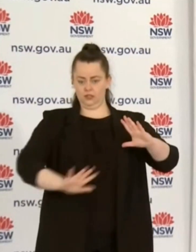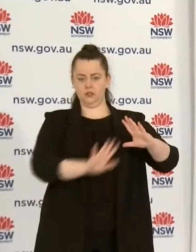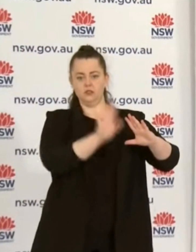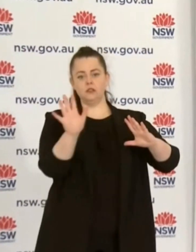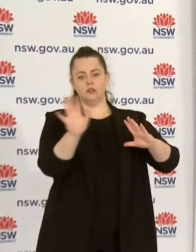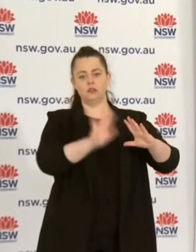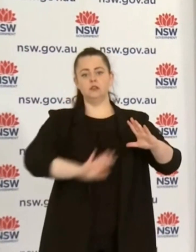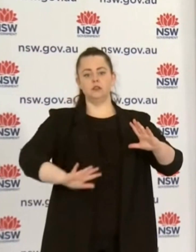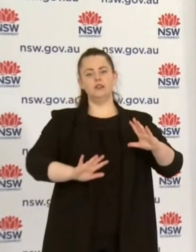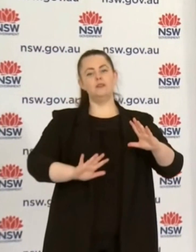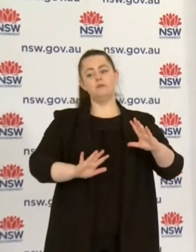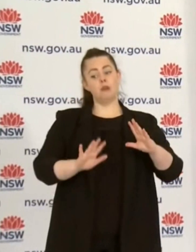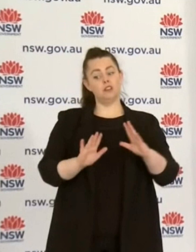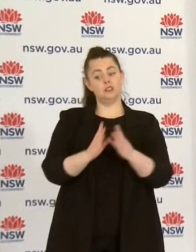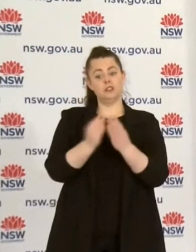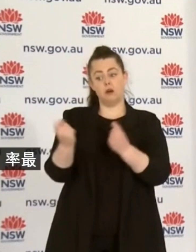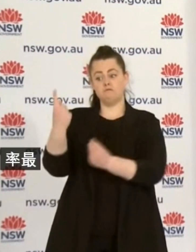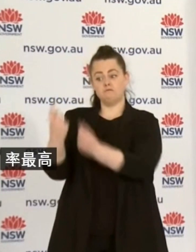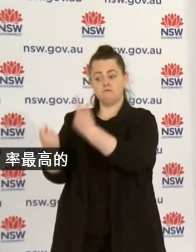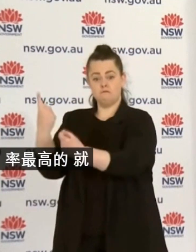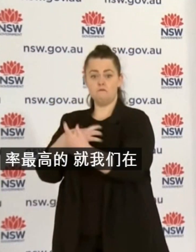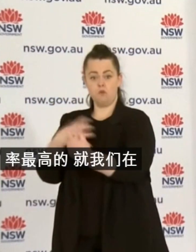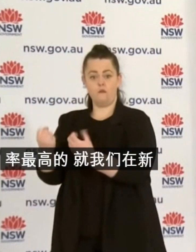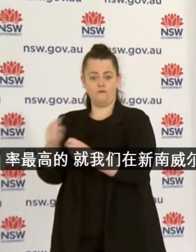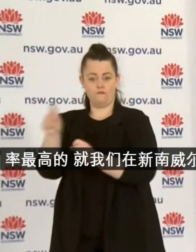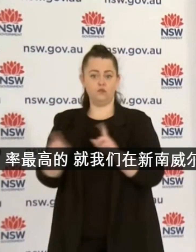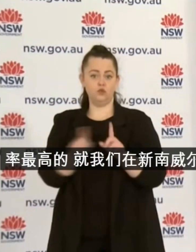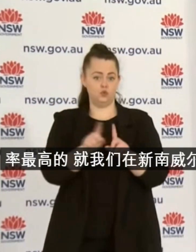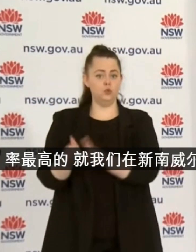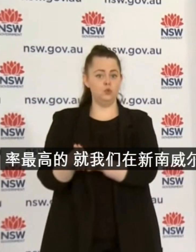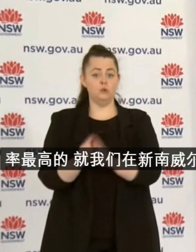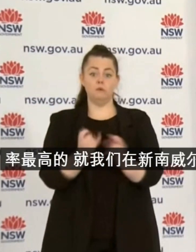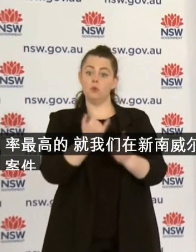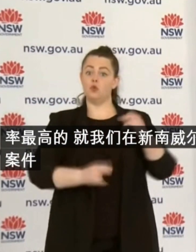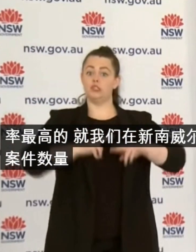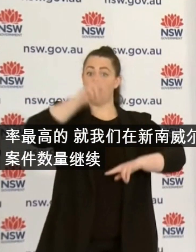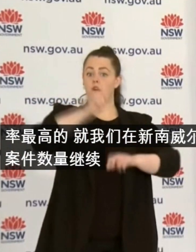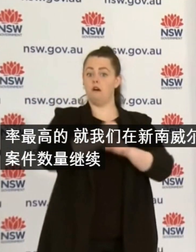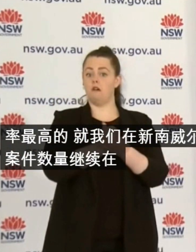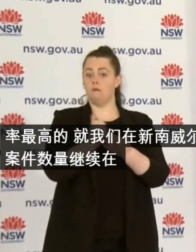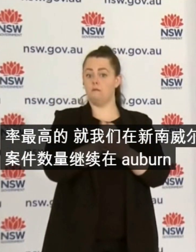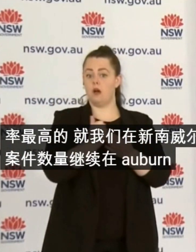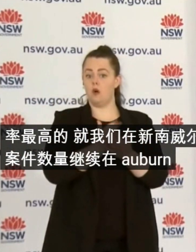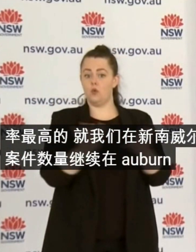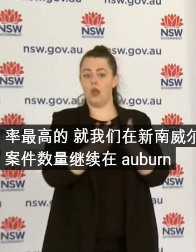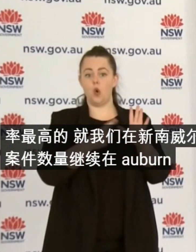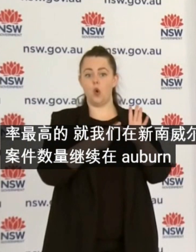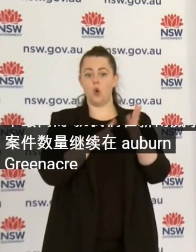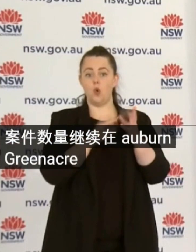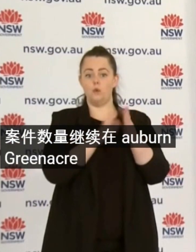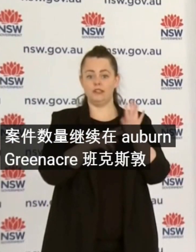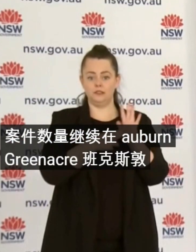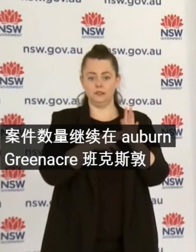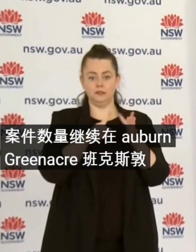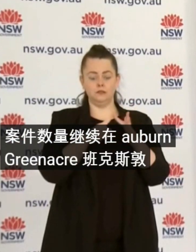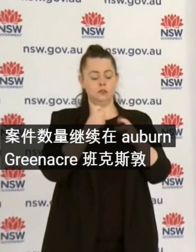throughout the greater Sydney and regions we are seeing cases, of course. But the suburbs with the highest numbers of cases continue to be around Auburn,